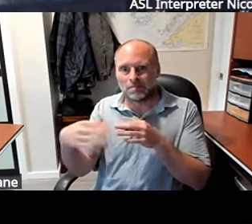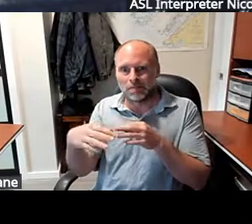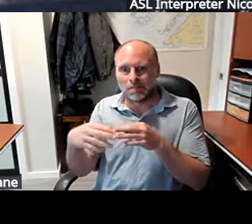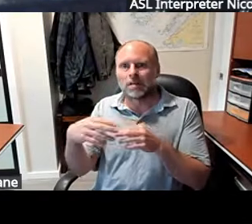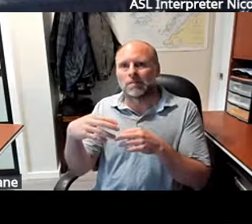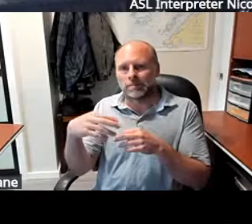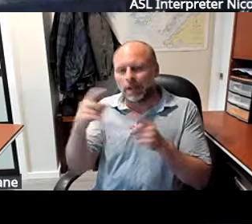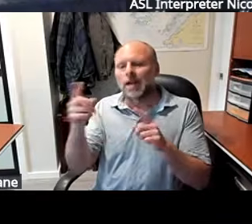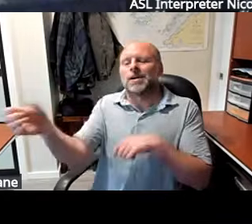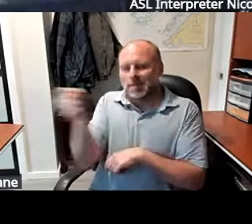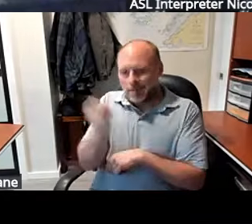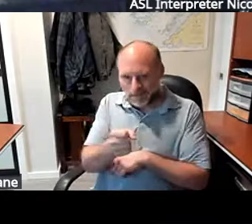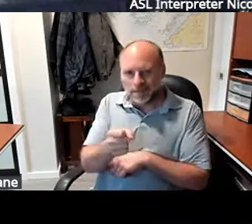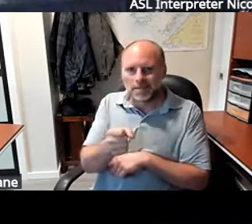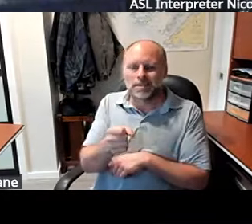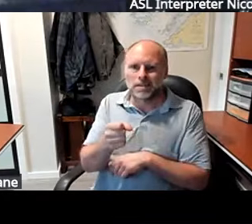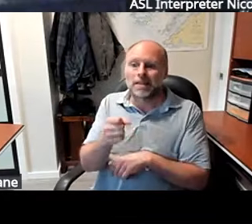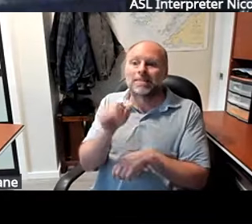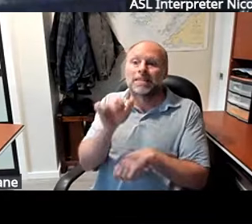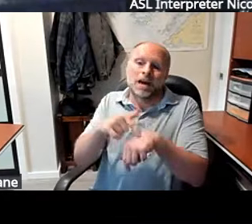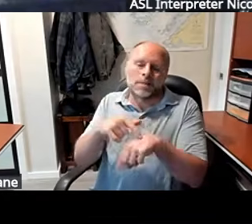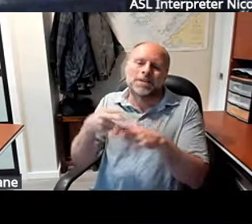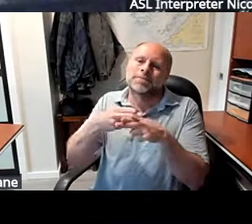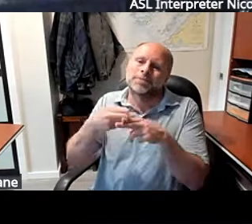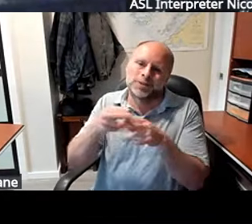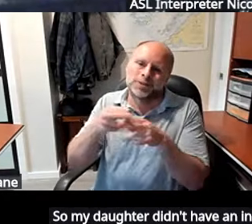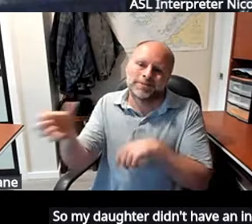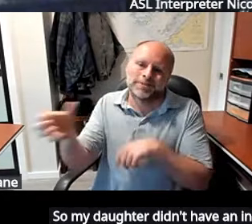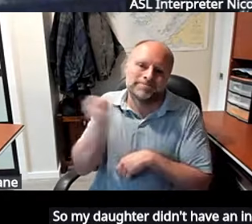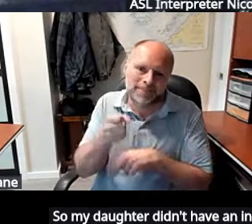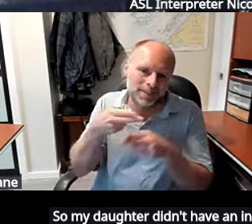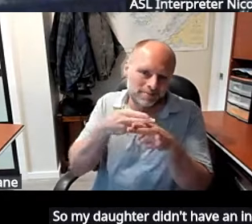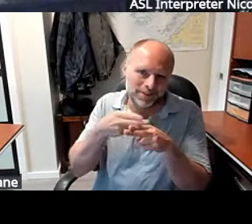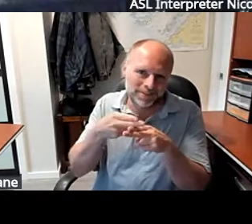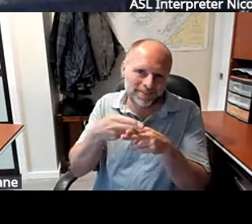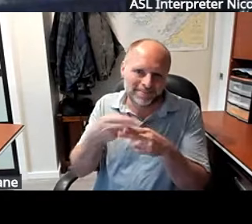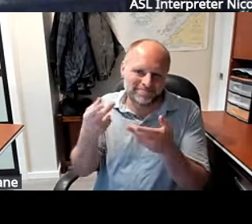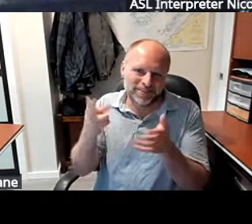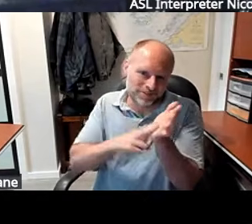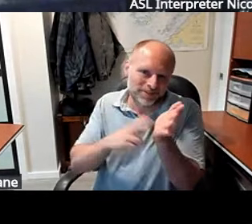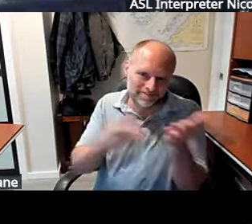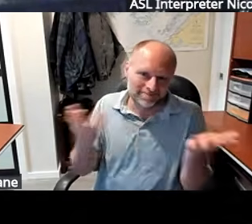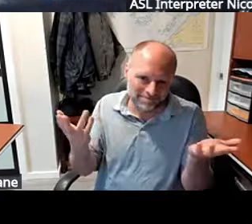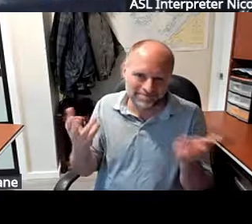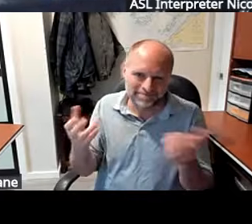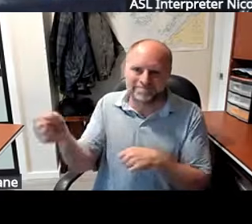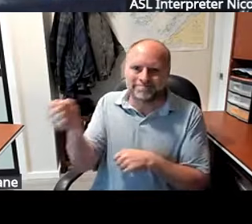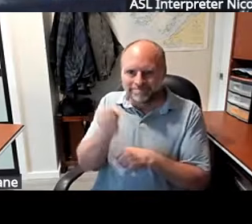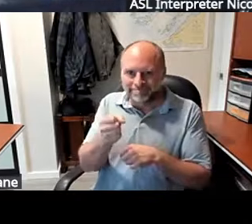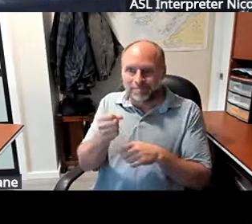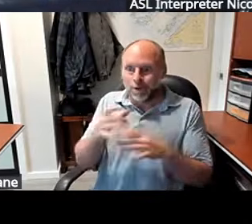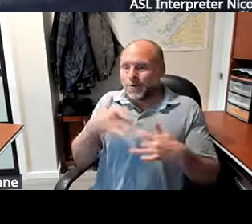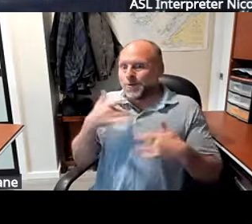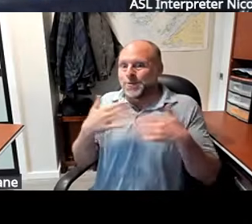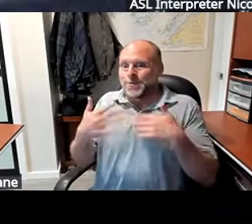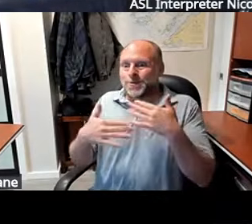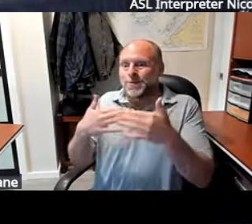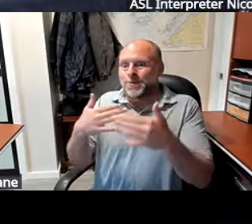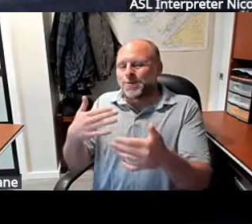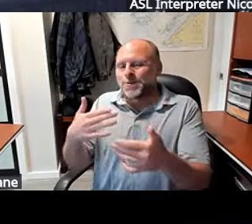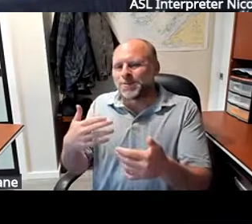have an interpreter for several months before they were able to actually find someone. But that was a temporary